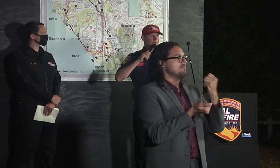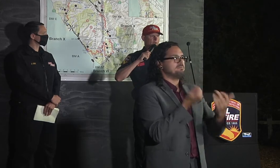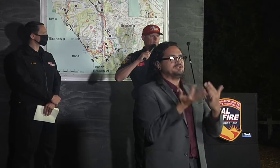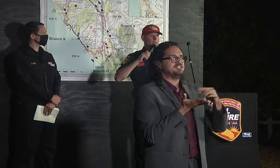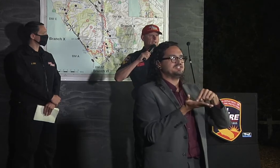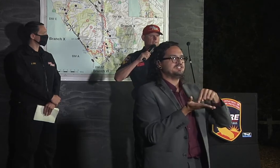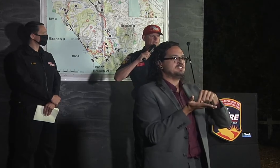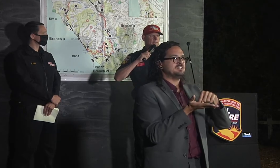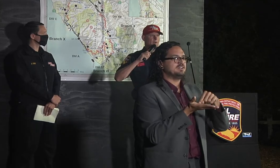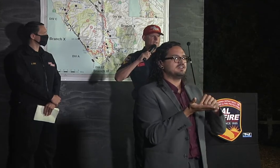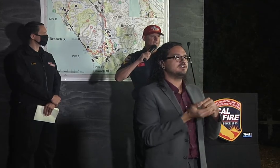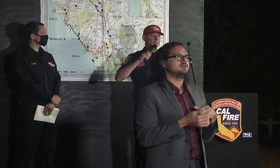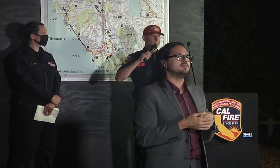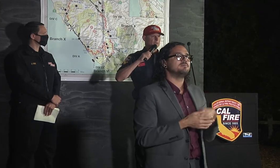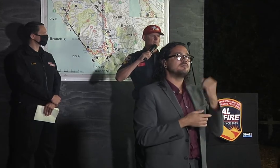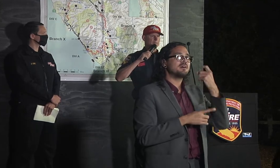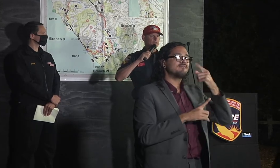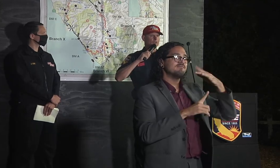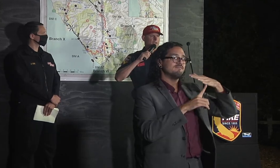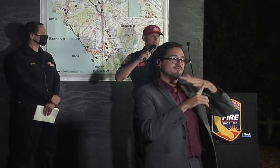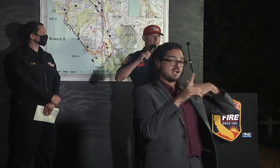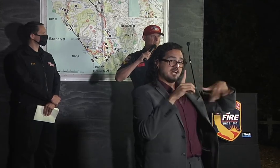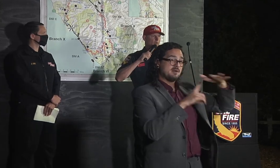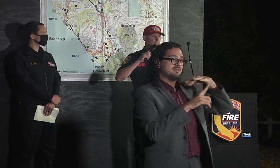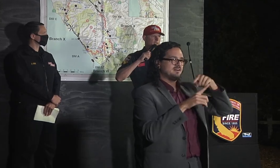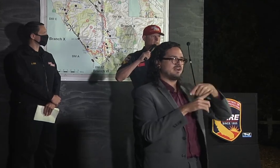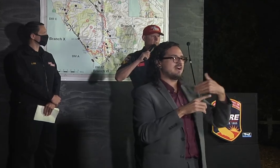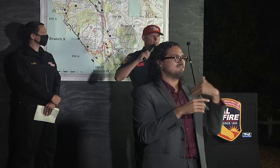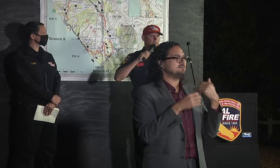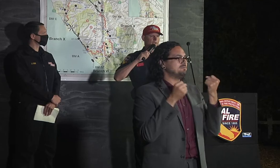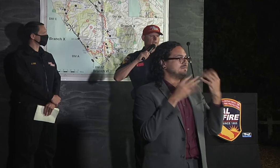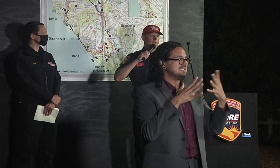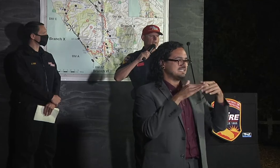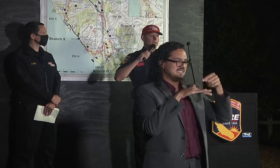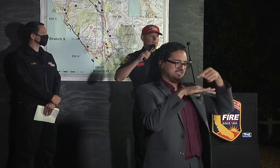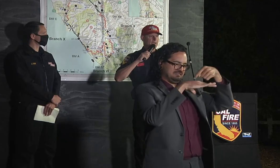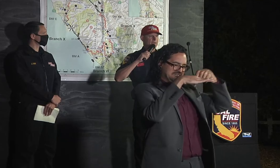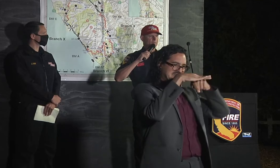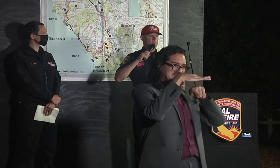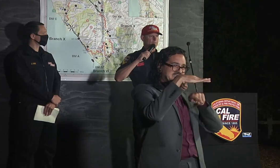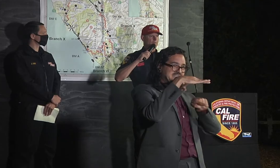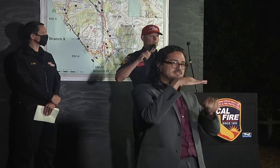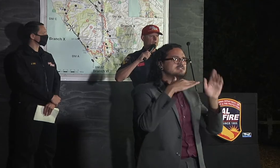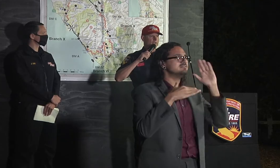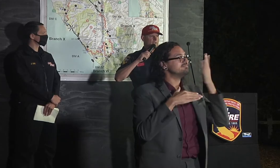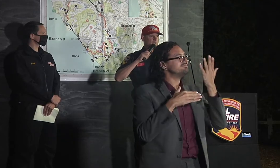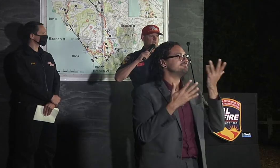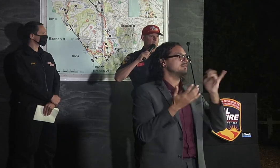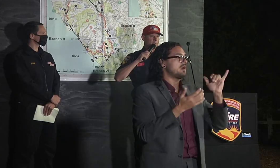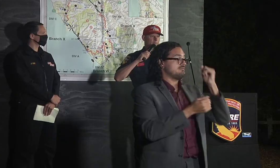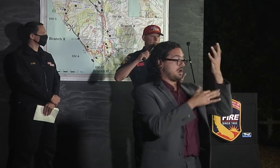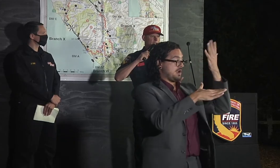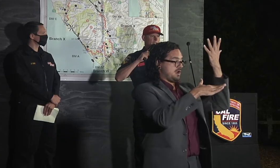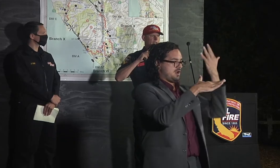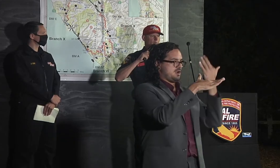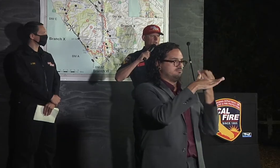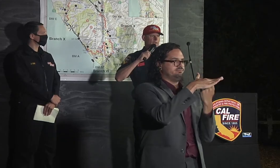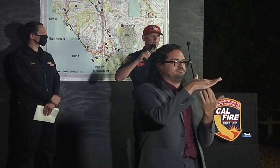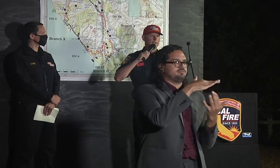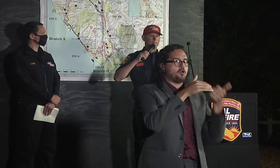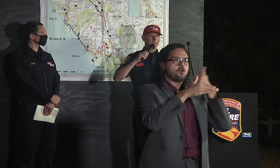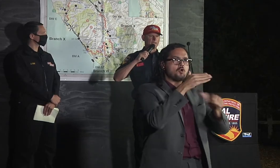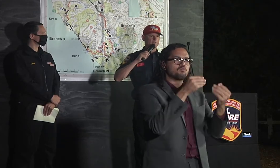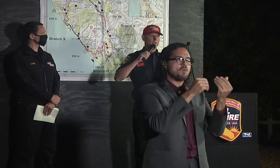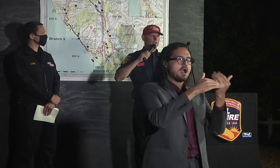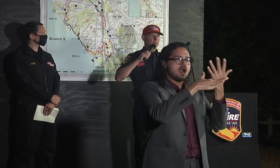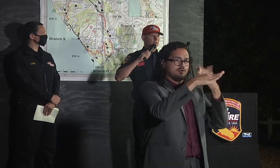to have those lines dug very deep. It's almost, it becomes a trench at some points because it's so thick. And we have to be very cognizant and very detail oriented